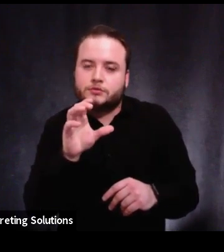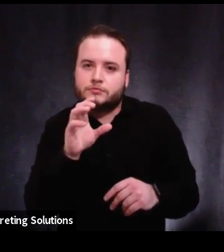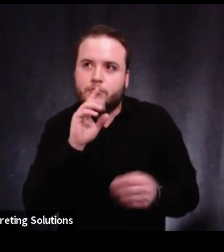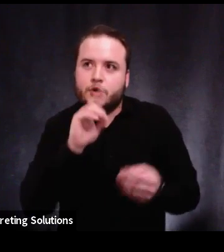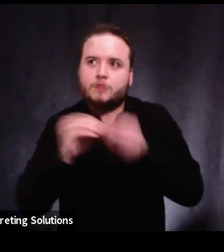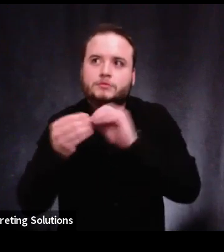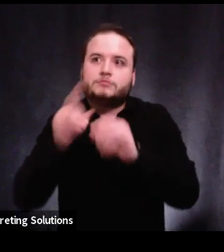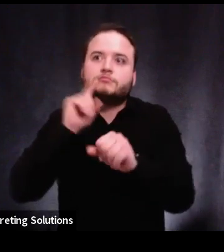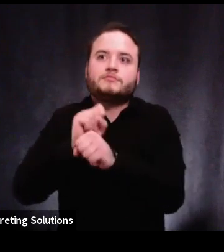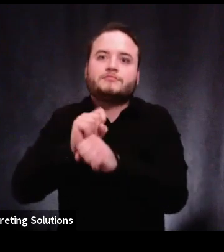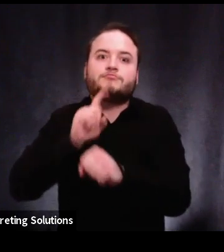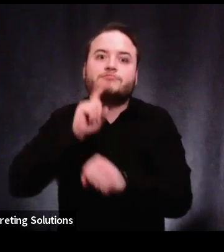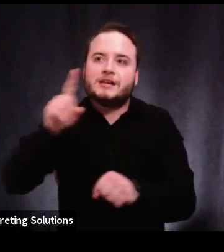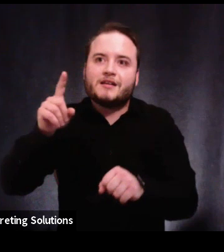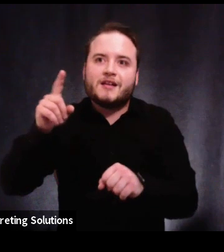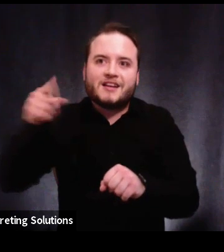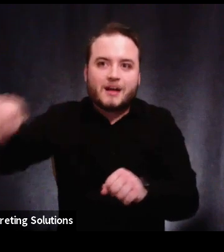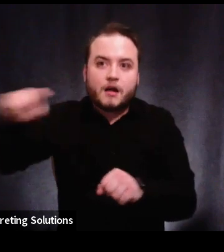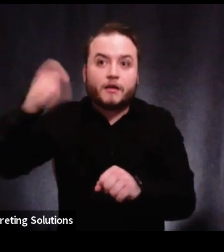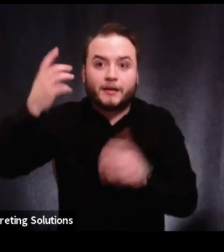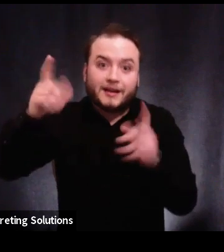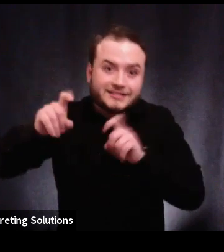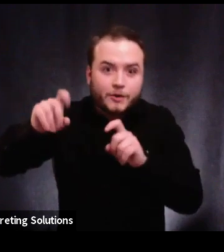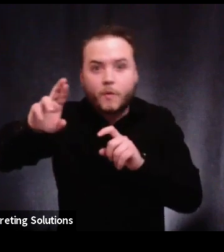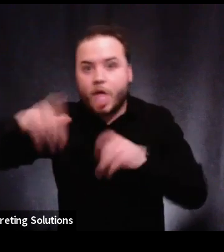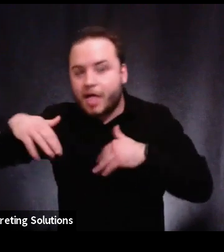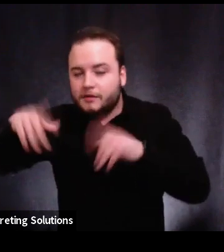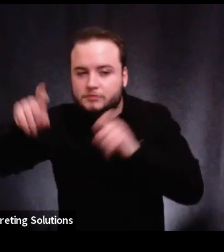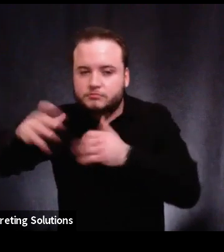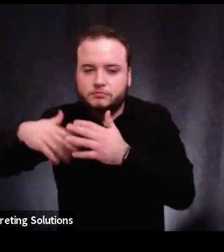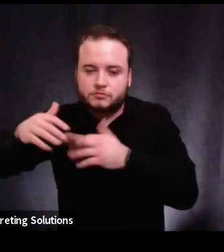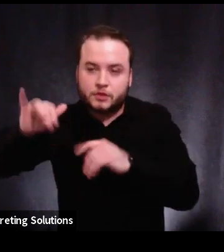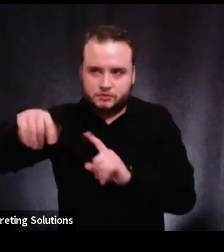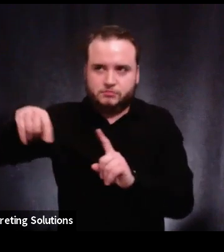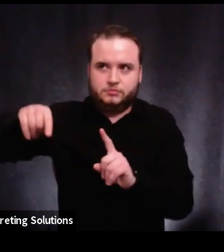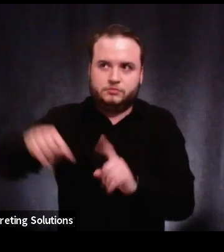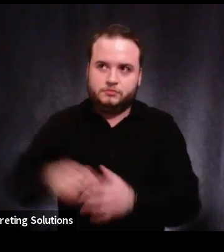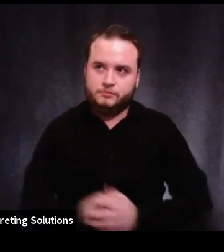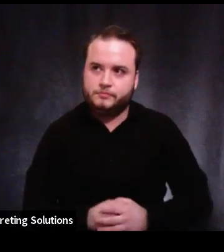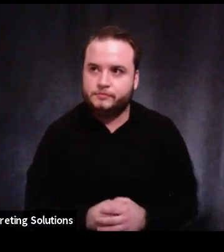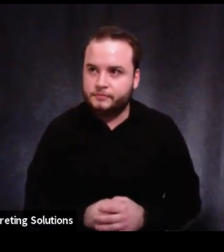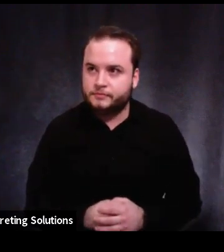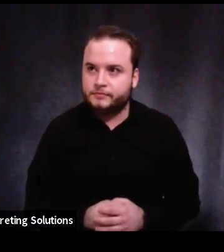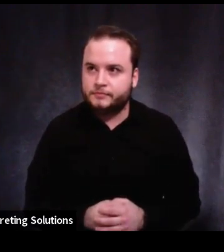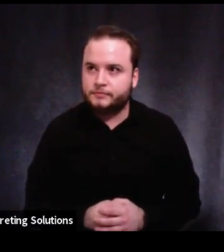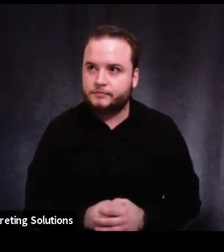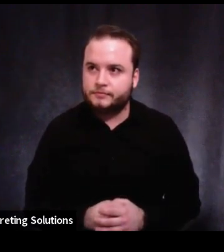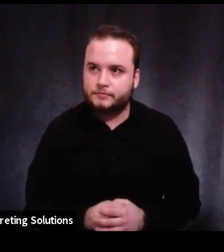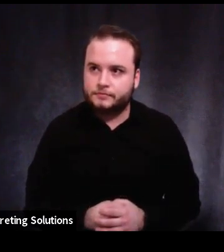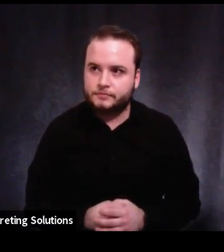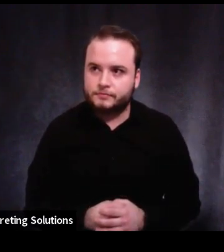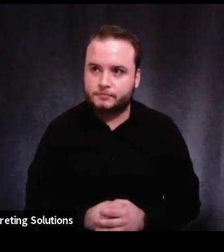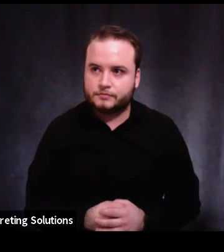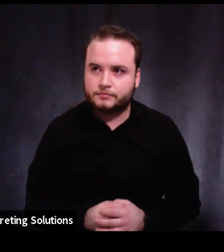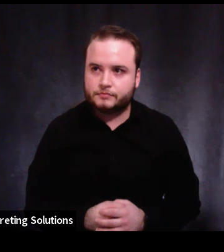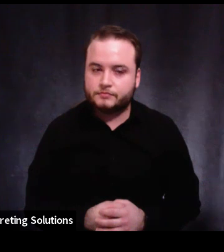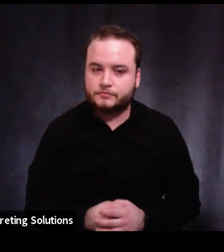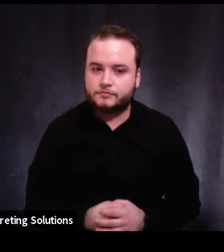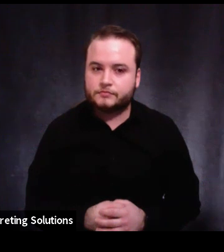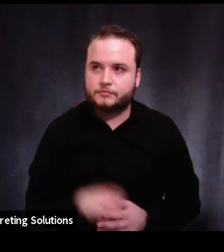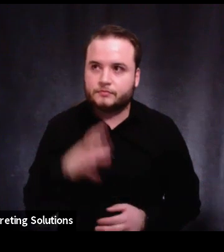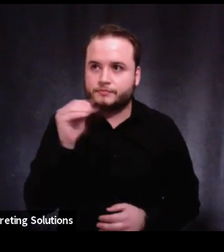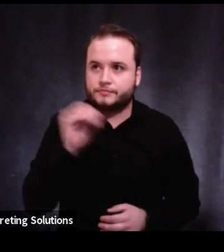are in the community. And to give a shout out to Chris Harrisman, she's been saying this for weeks, and now